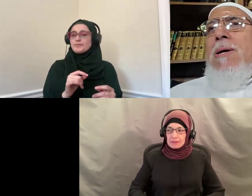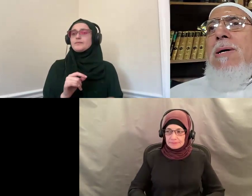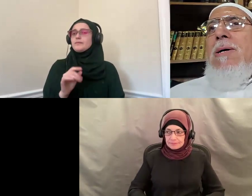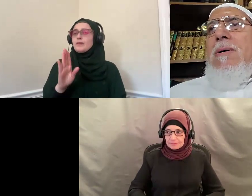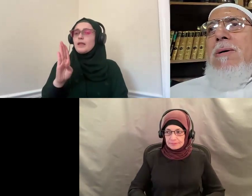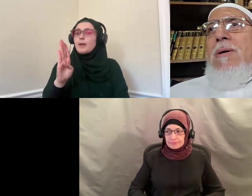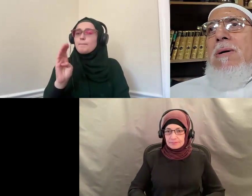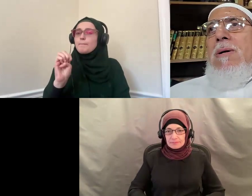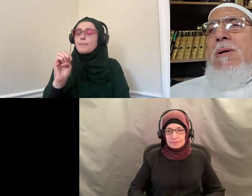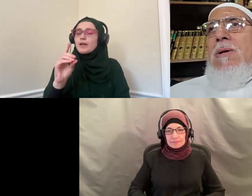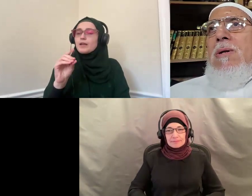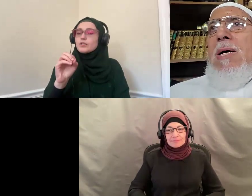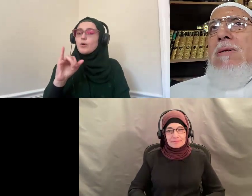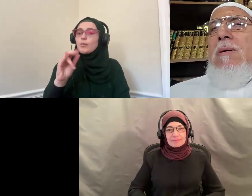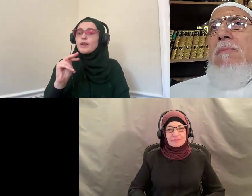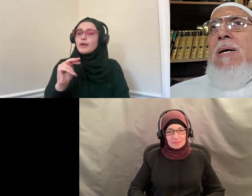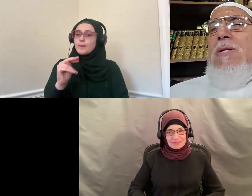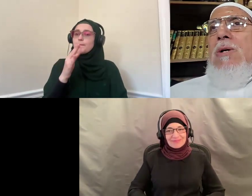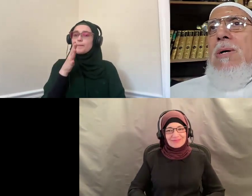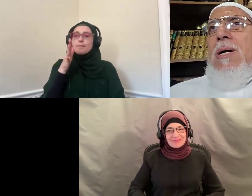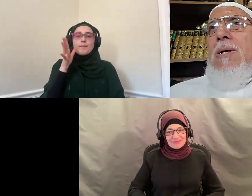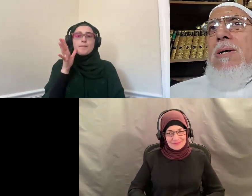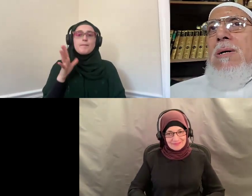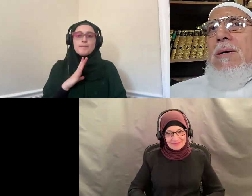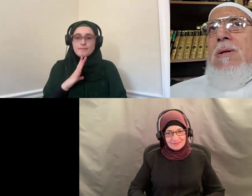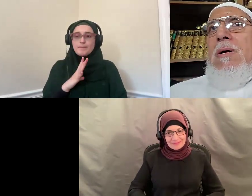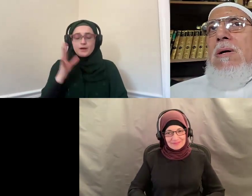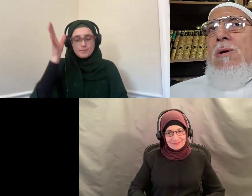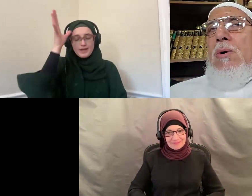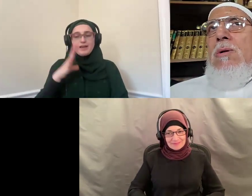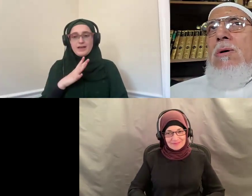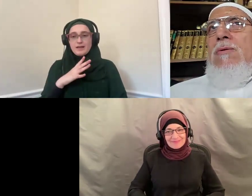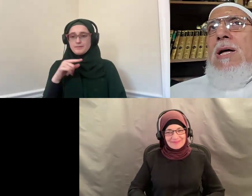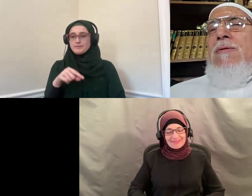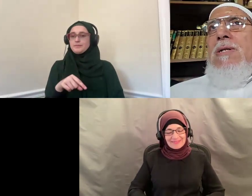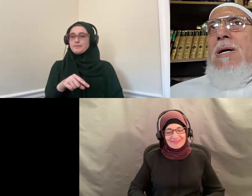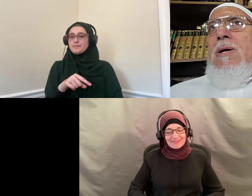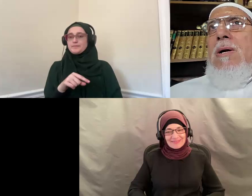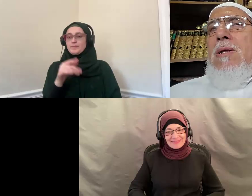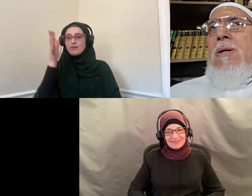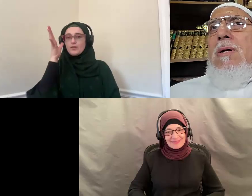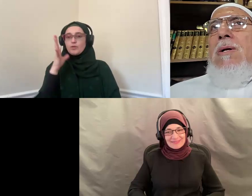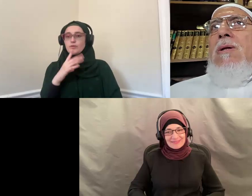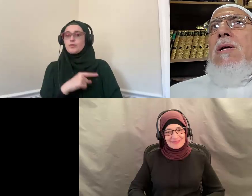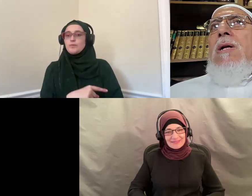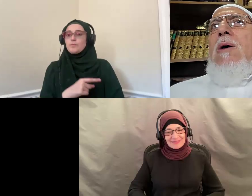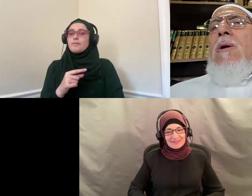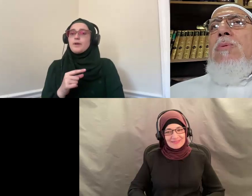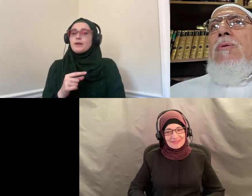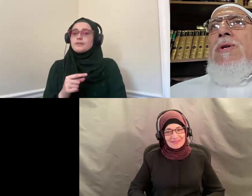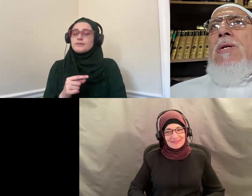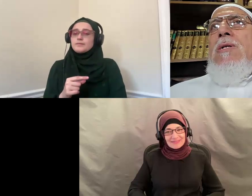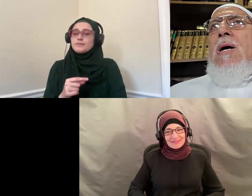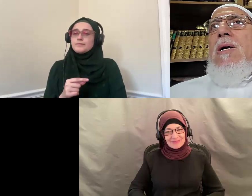ta'ala swearing that by His glory, the Lord of the heavens and the earth, that